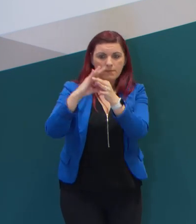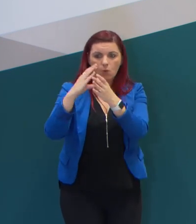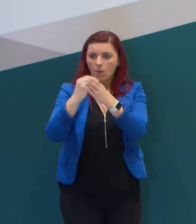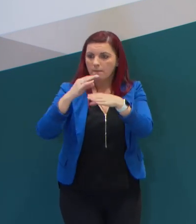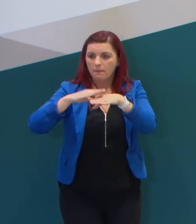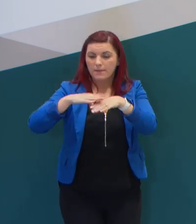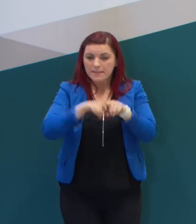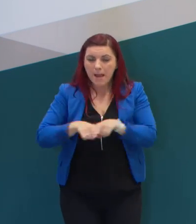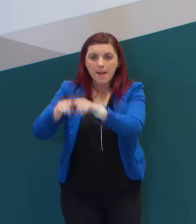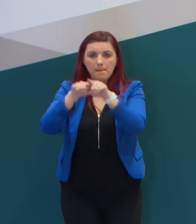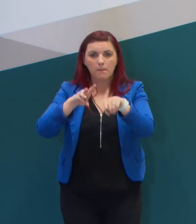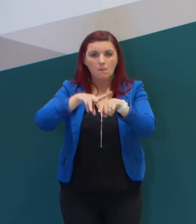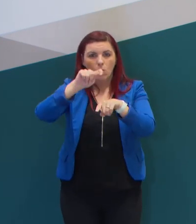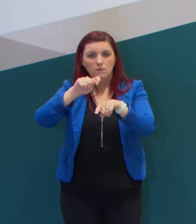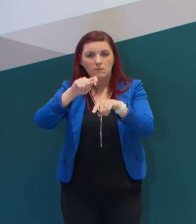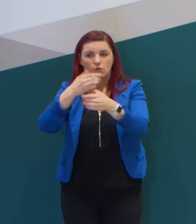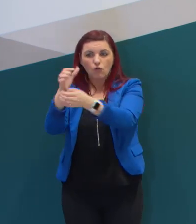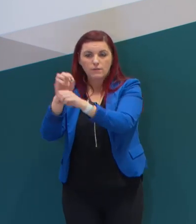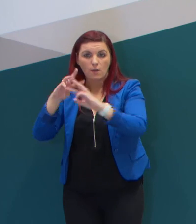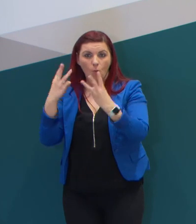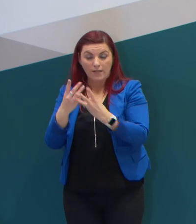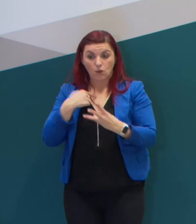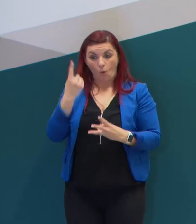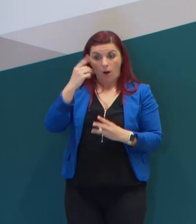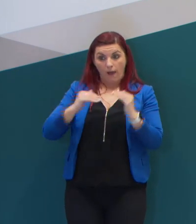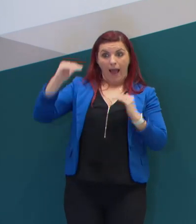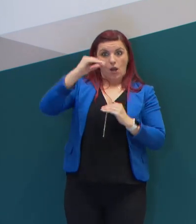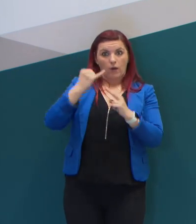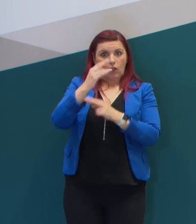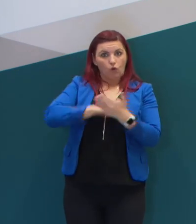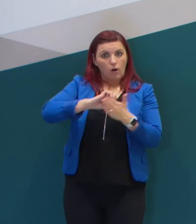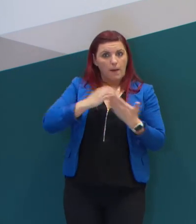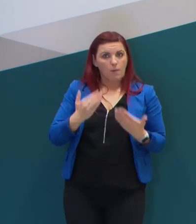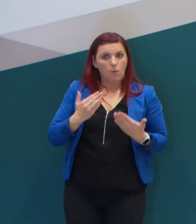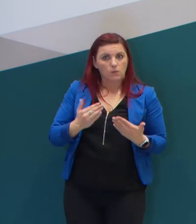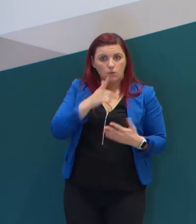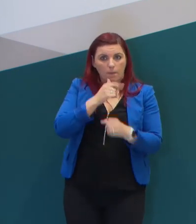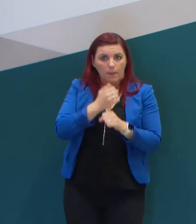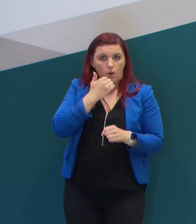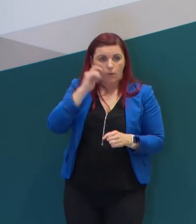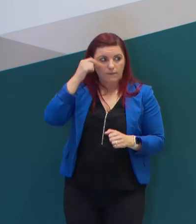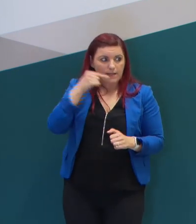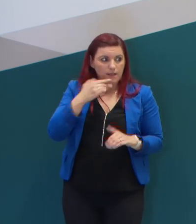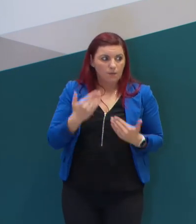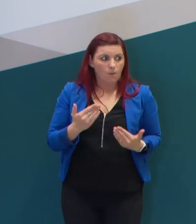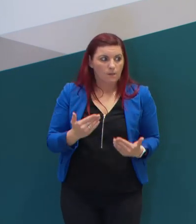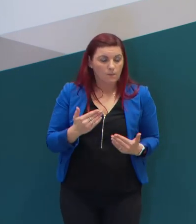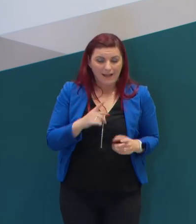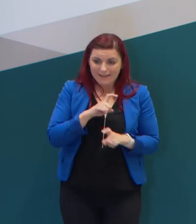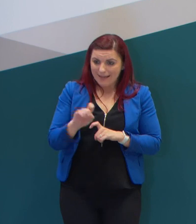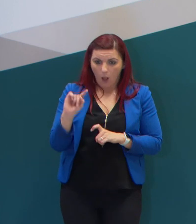of countries in the world, are in fact one of the highest in Europe at the moment in terms of testing, of the numbers of tests that have been conducted, still only 6% of